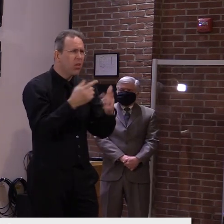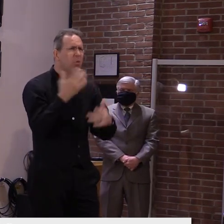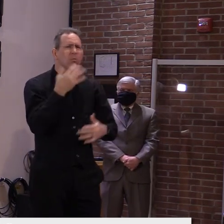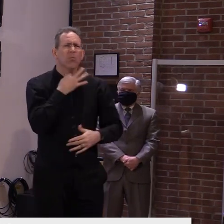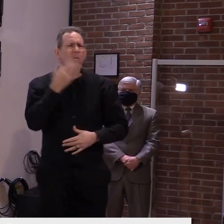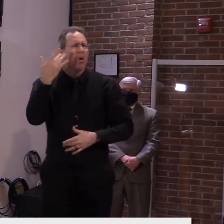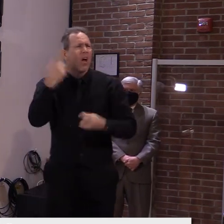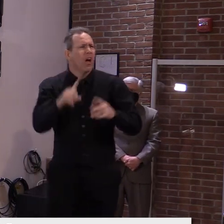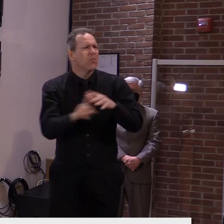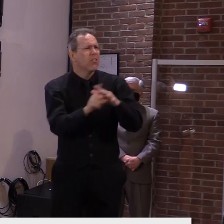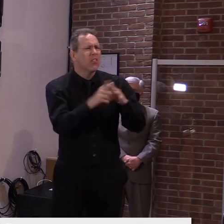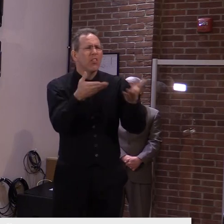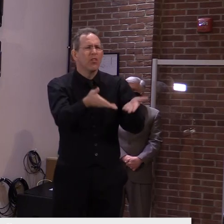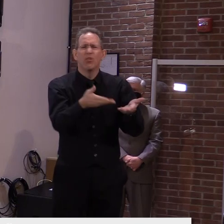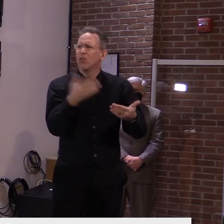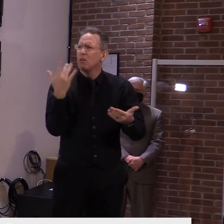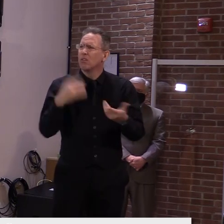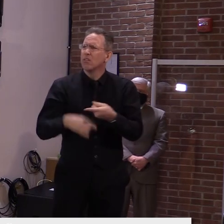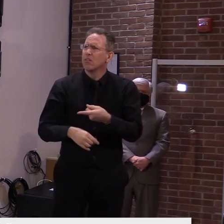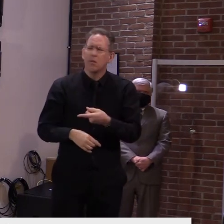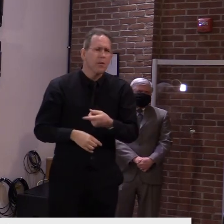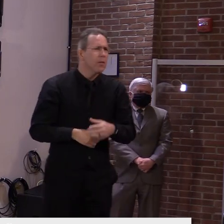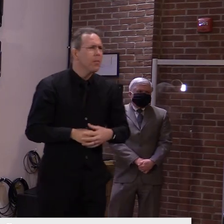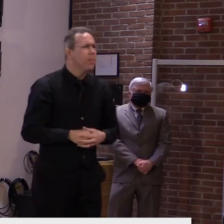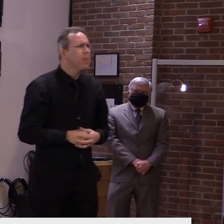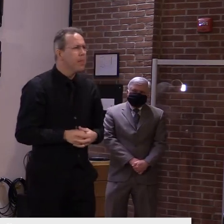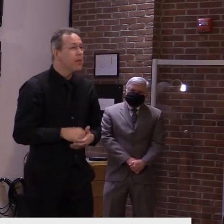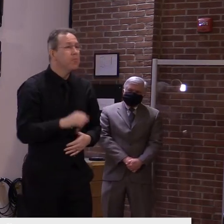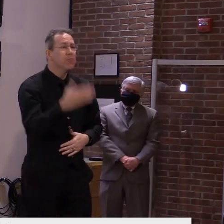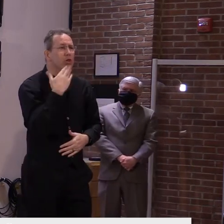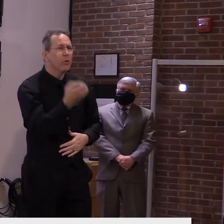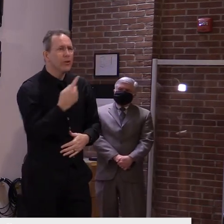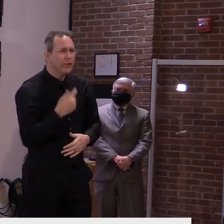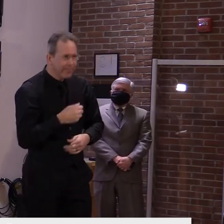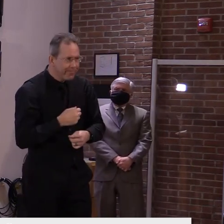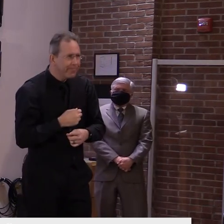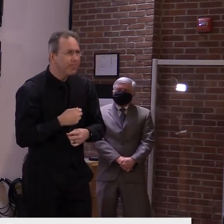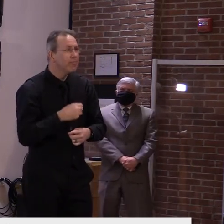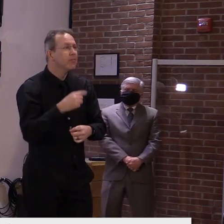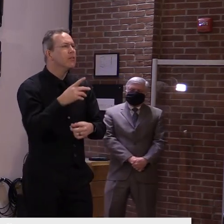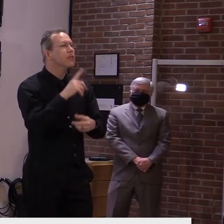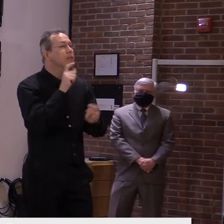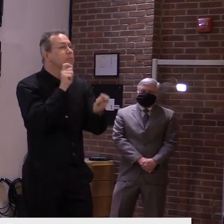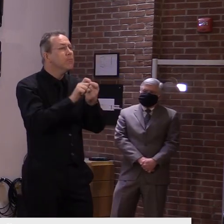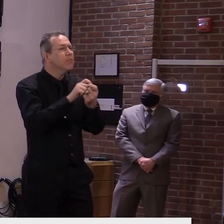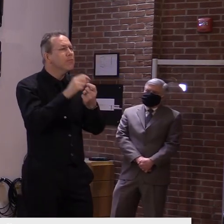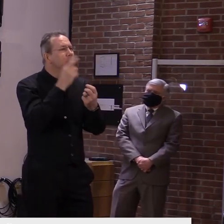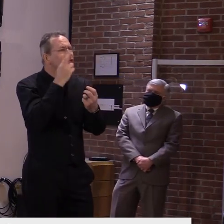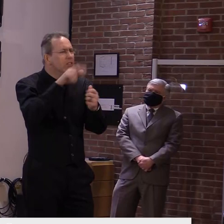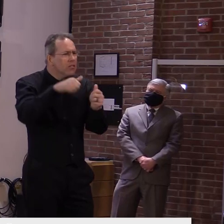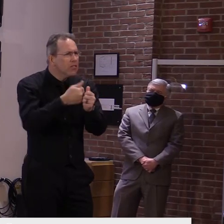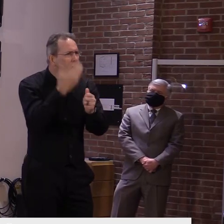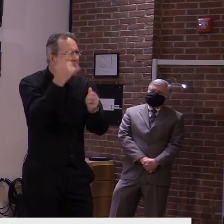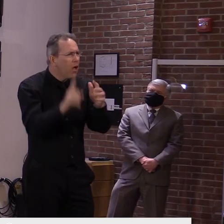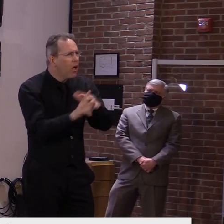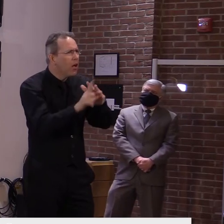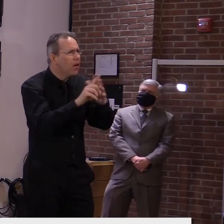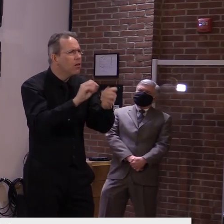Yeah, thanks for the question. There are no specific outbreaks in Stowe driving this, so these are more